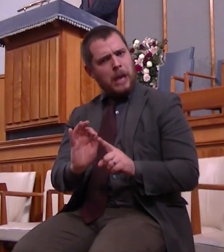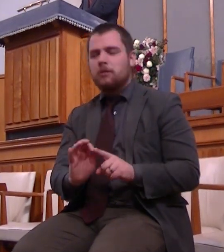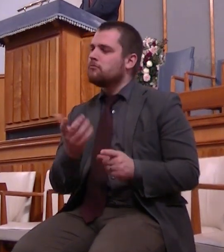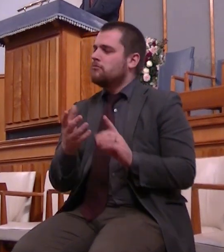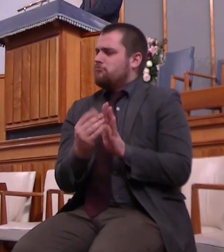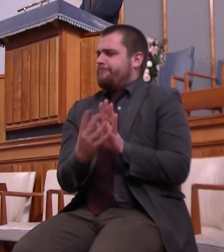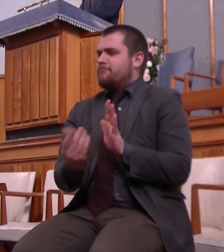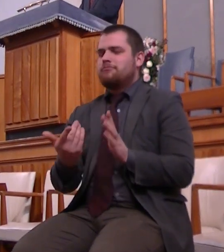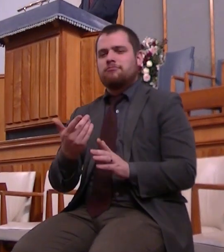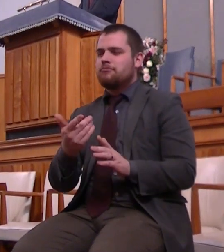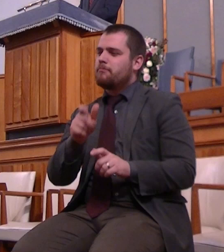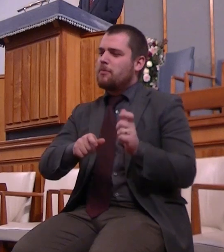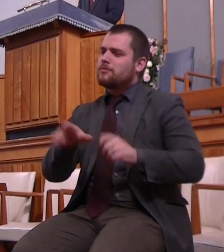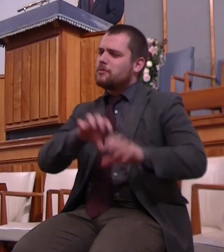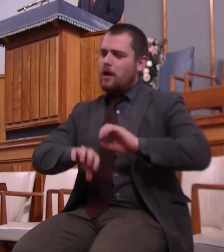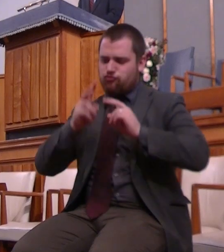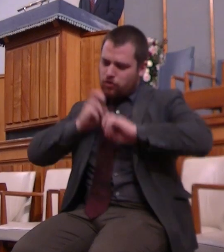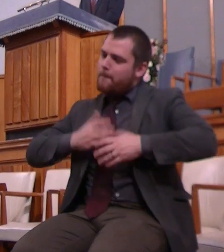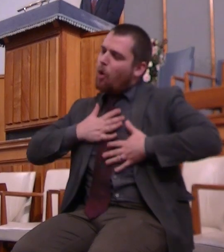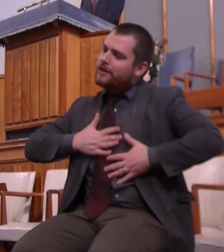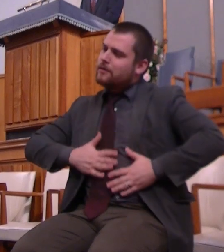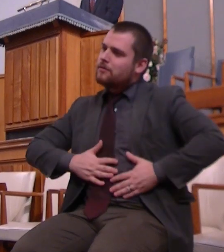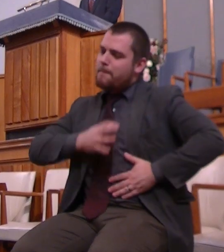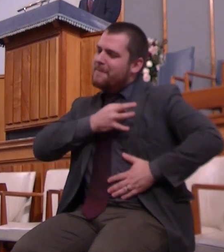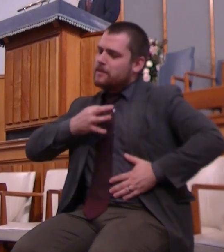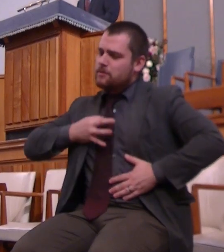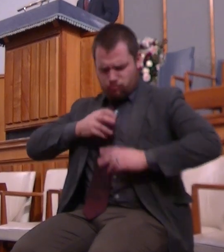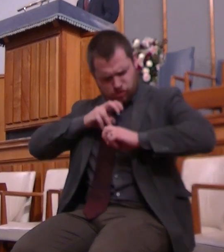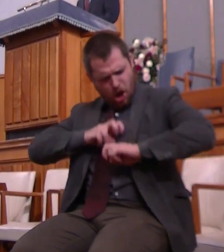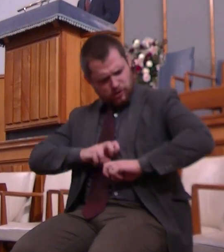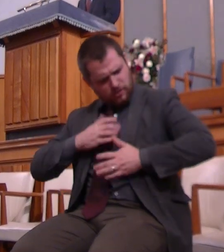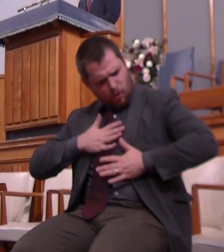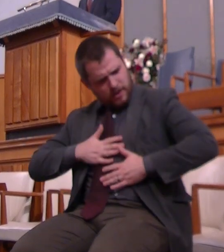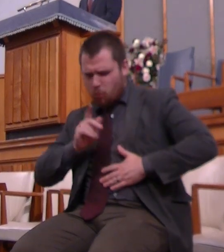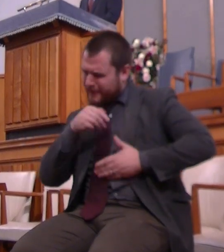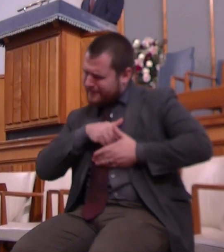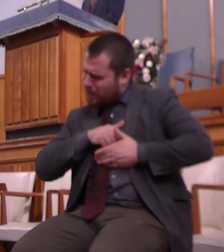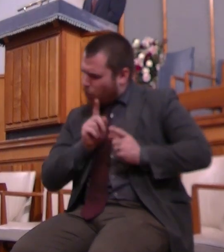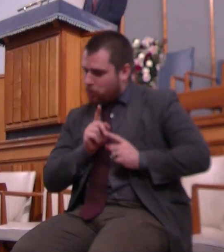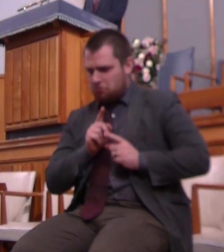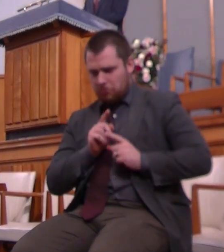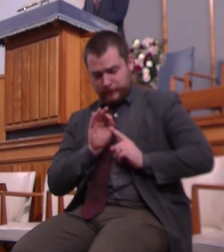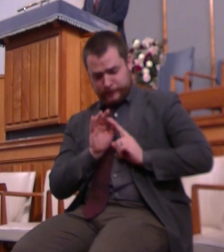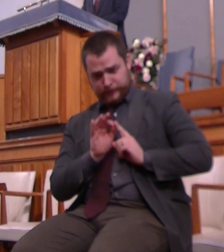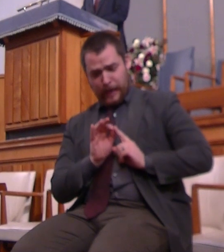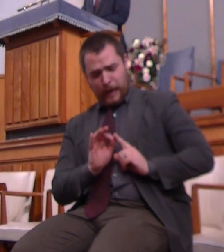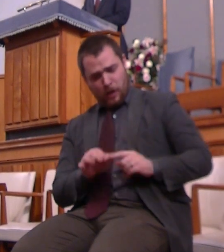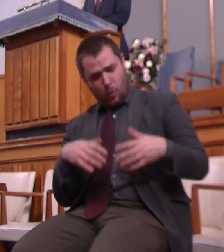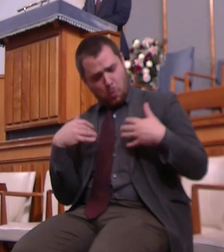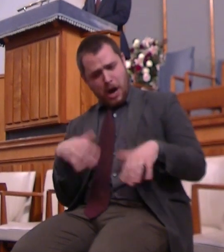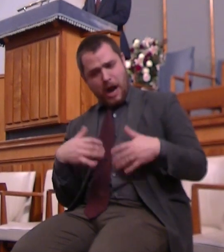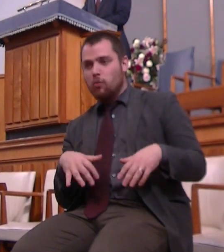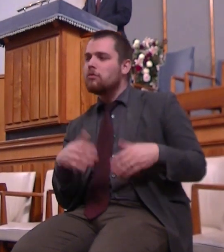knowledge and discovering fresh aspects to different systems. They know today far more than they